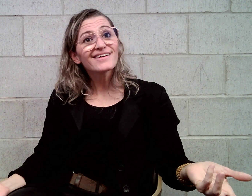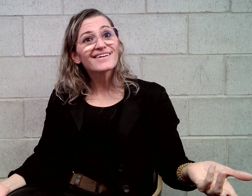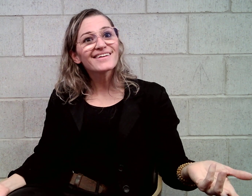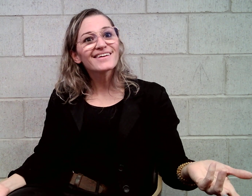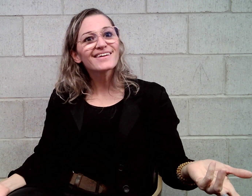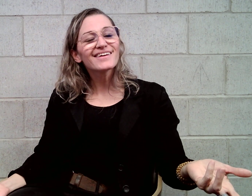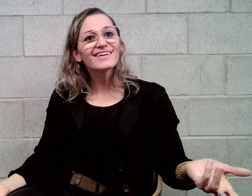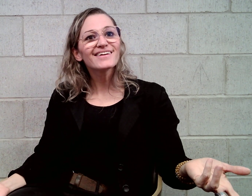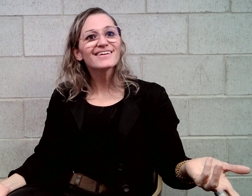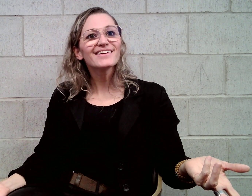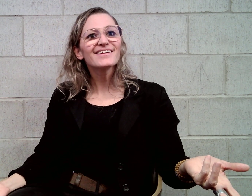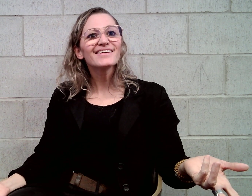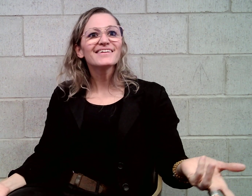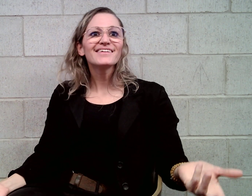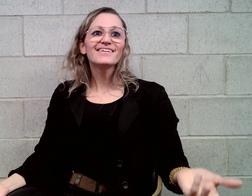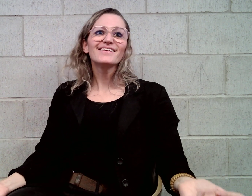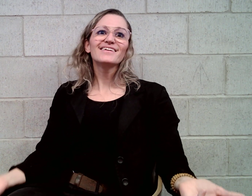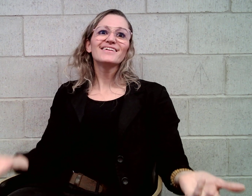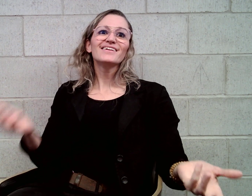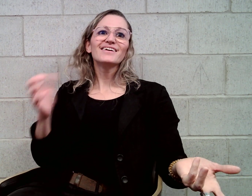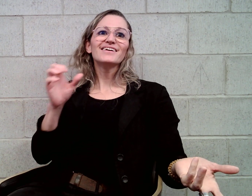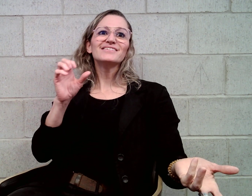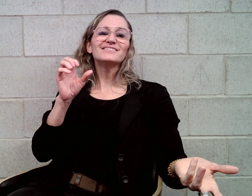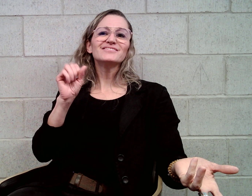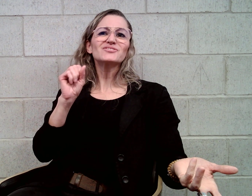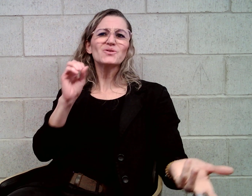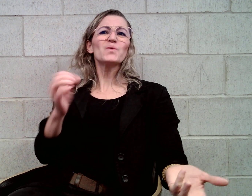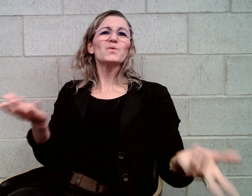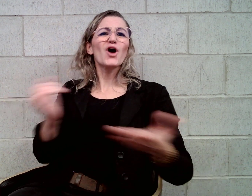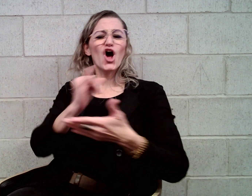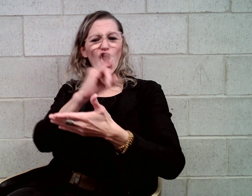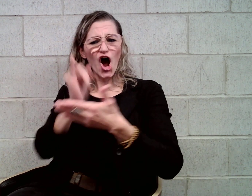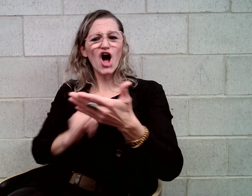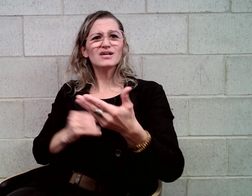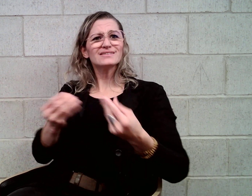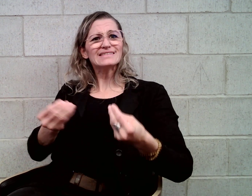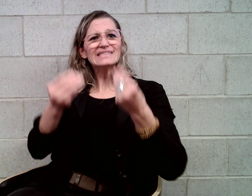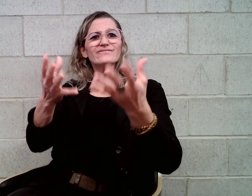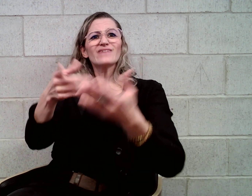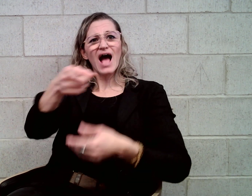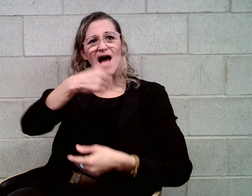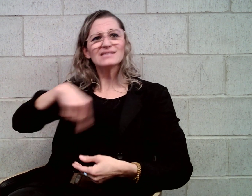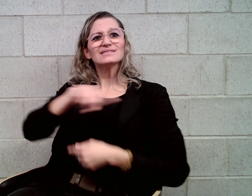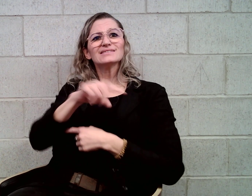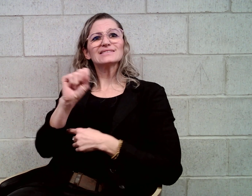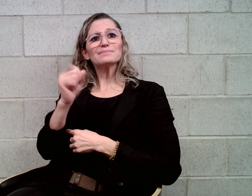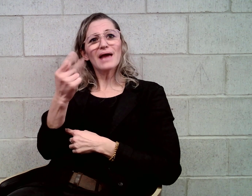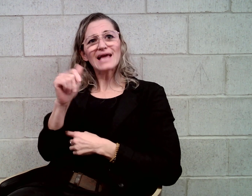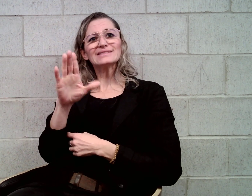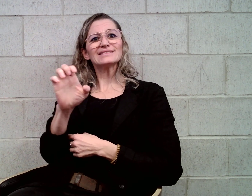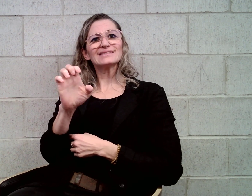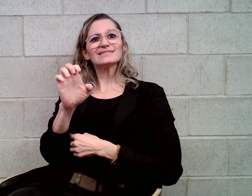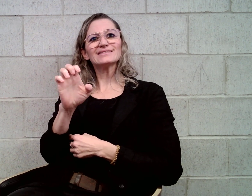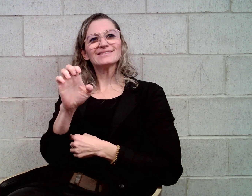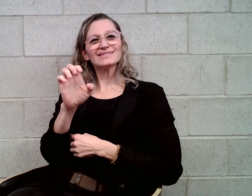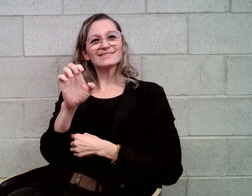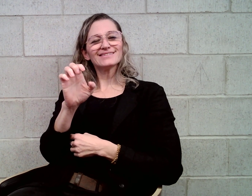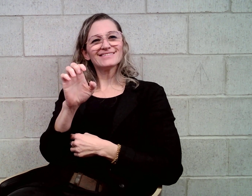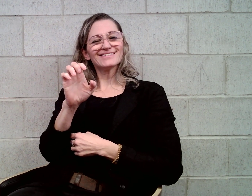So, this world could be real because it reflects a real experience. And I think that art gives us